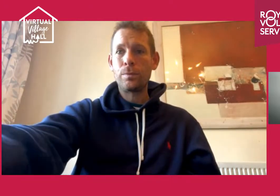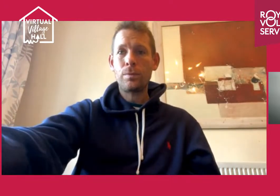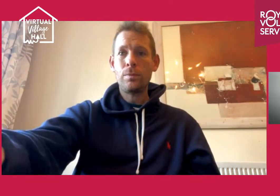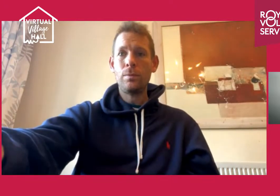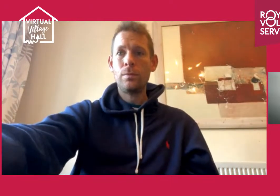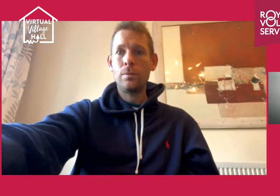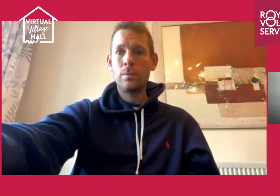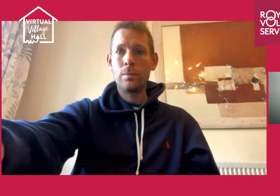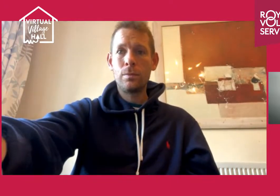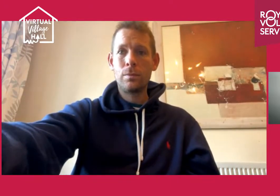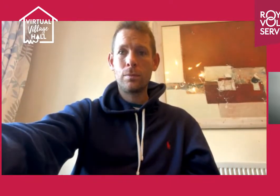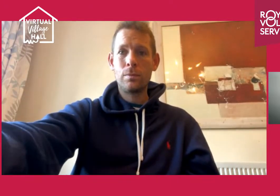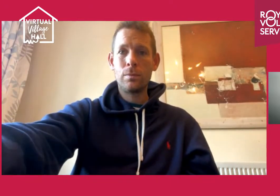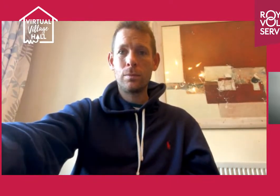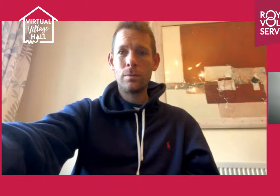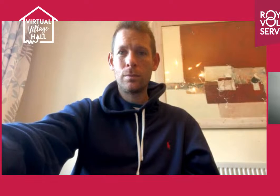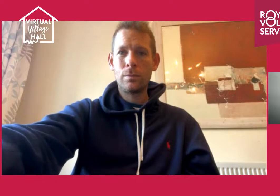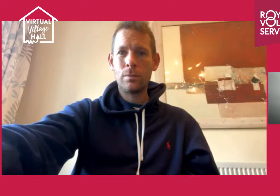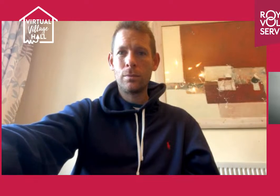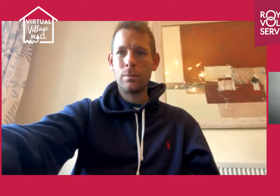hand is my dominant hand.